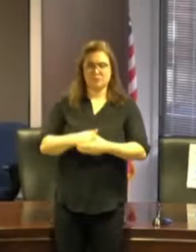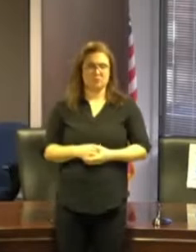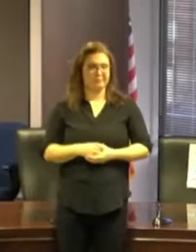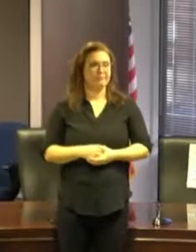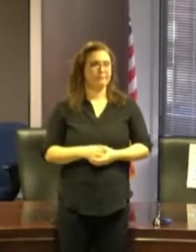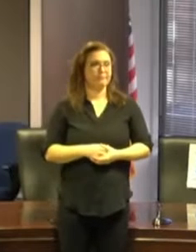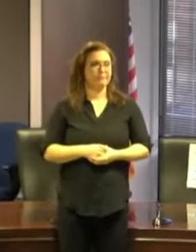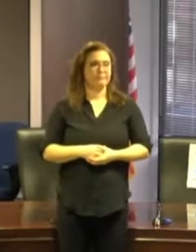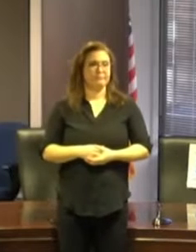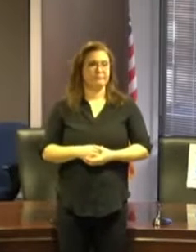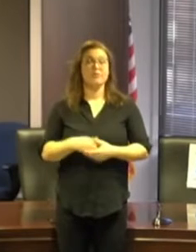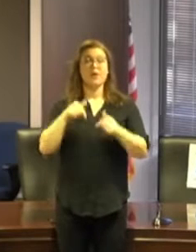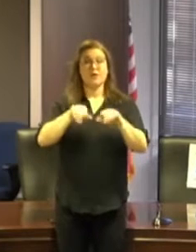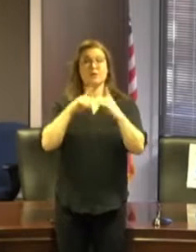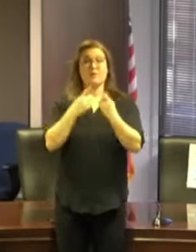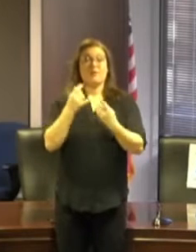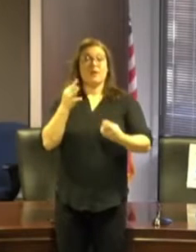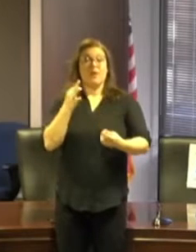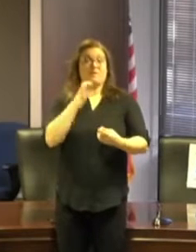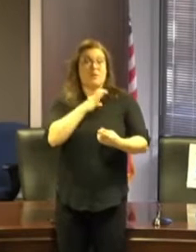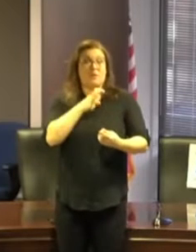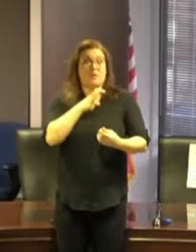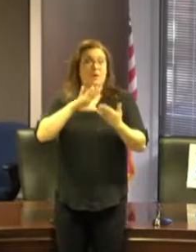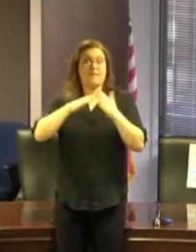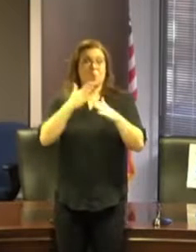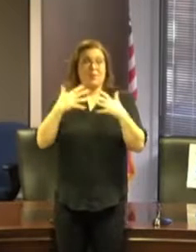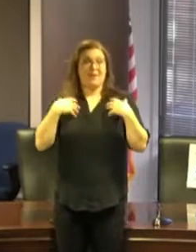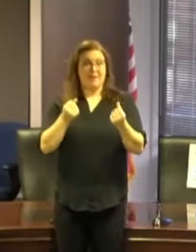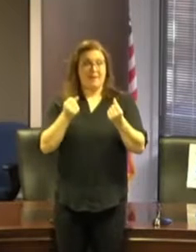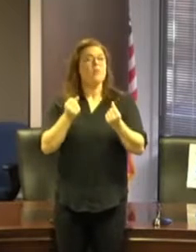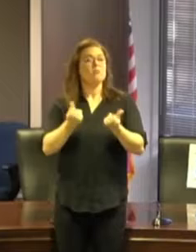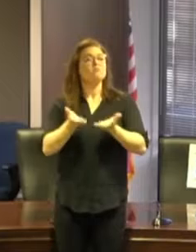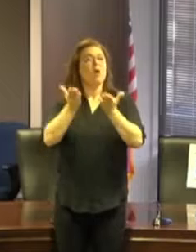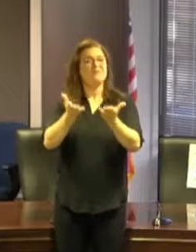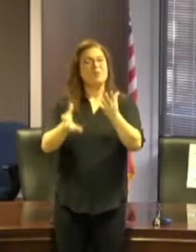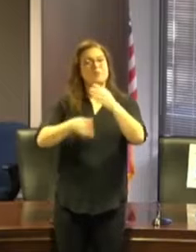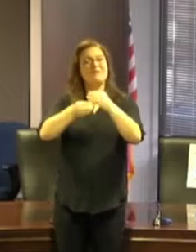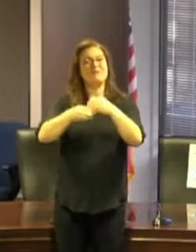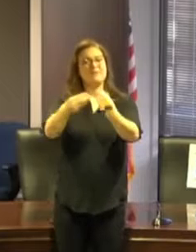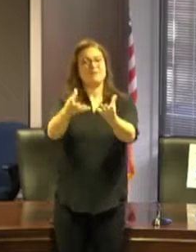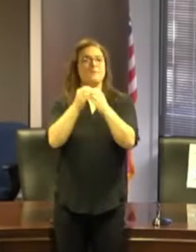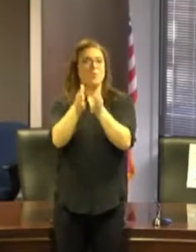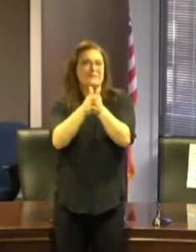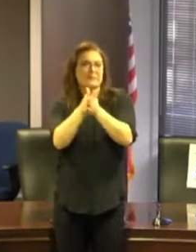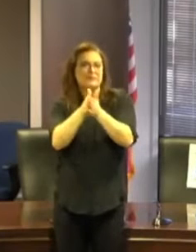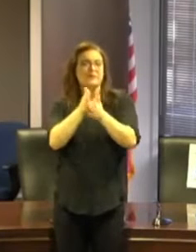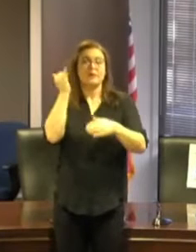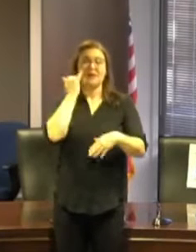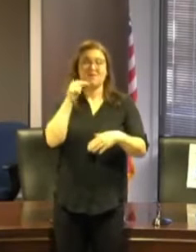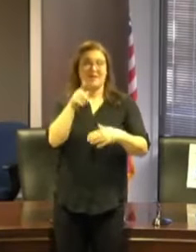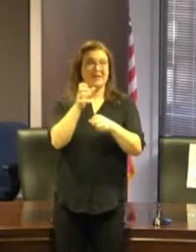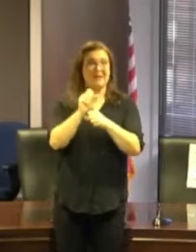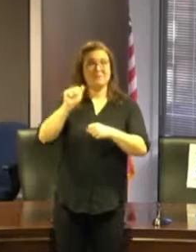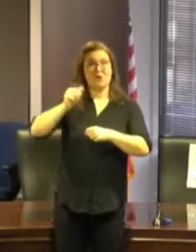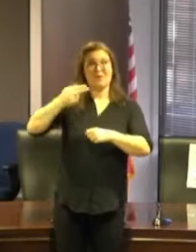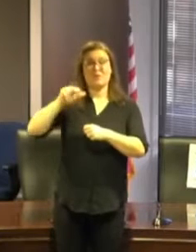Community Health proposes to add a financial incentive to nursing homes that receive the American Healthcare Association National Quality